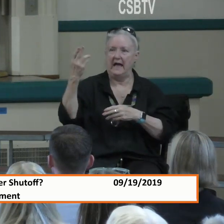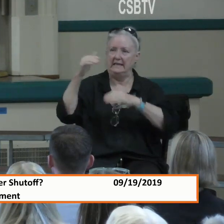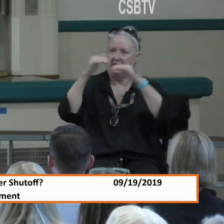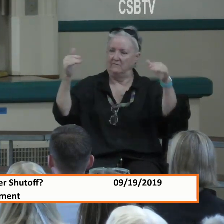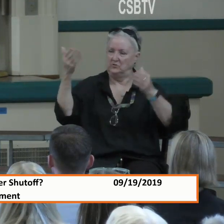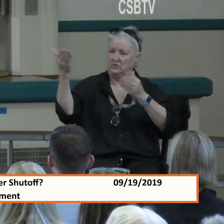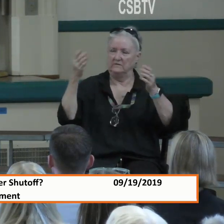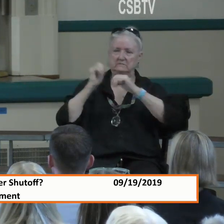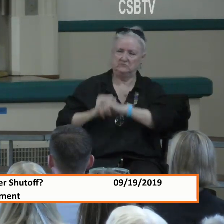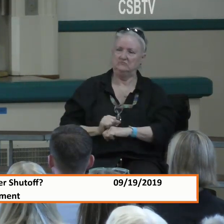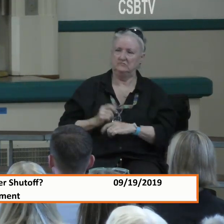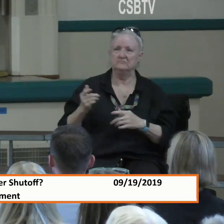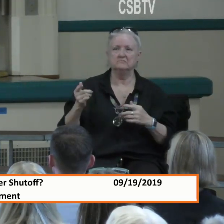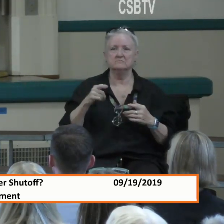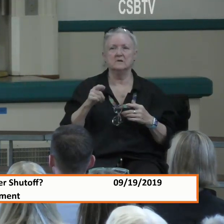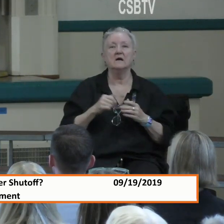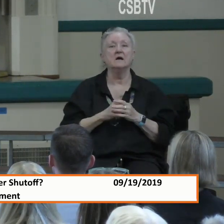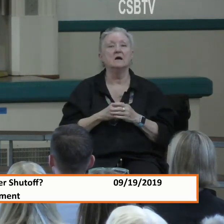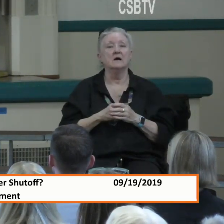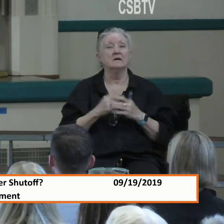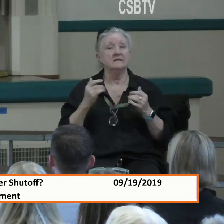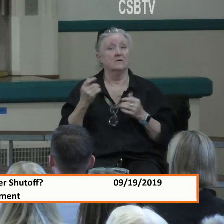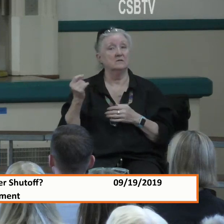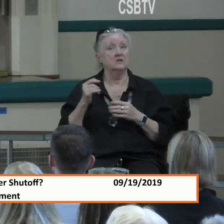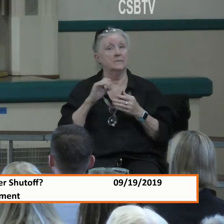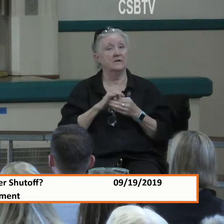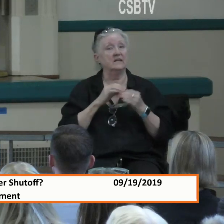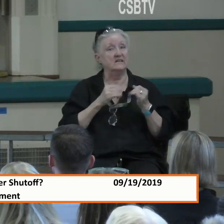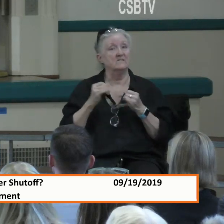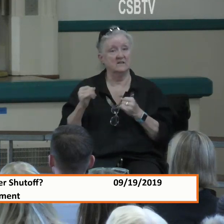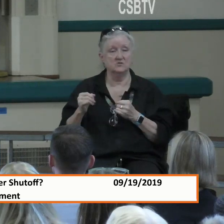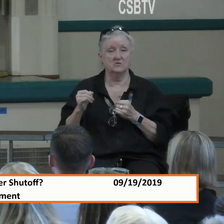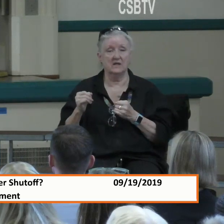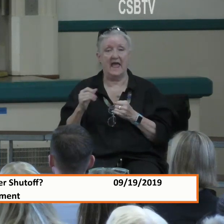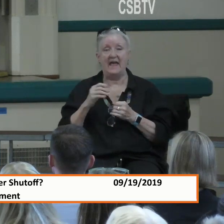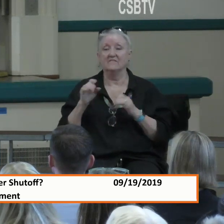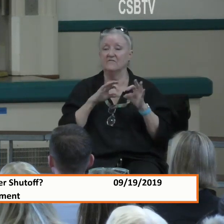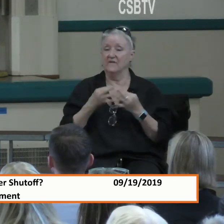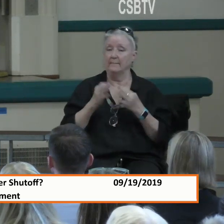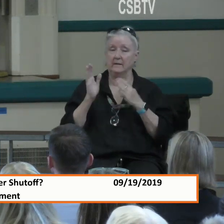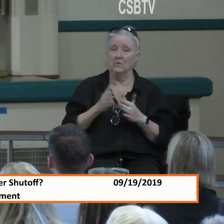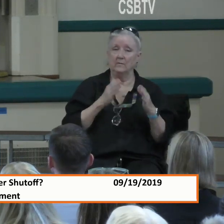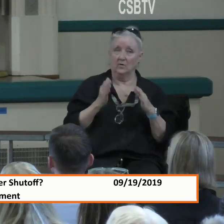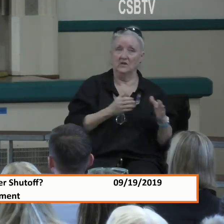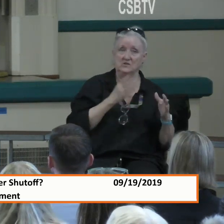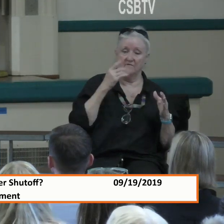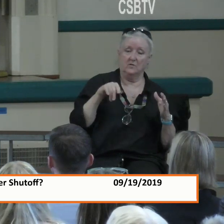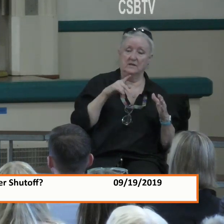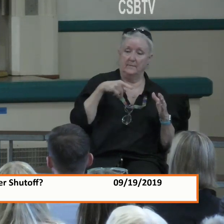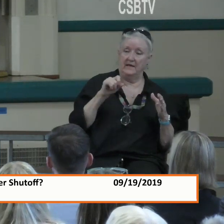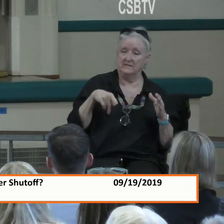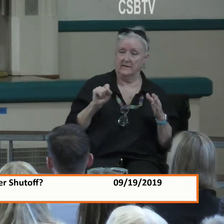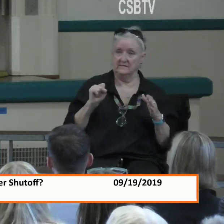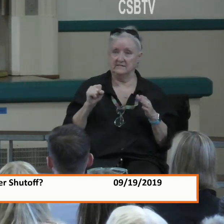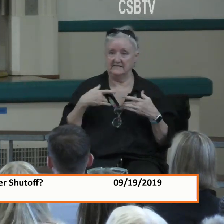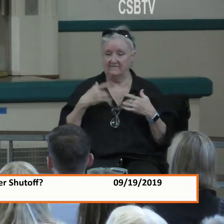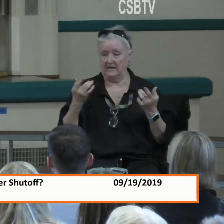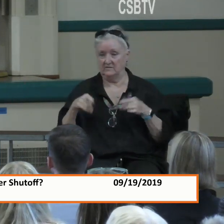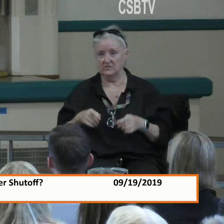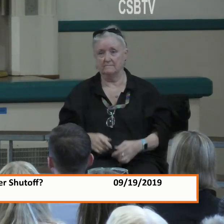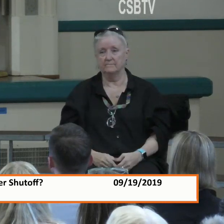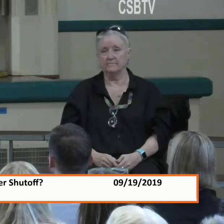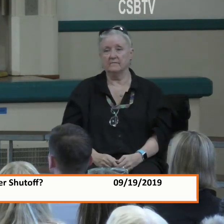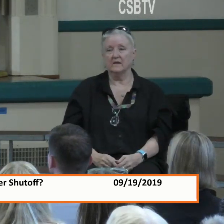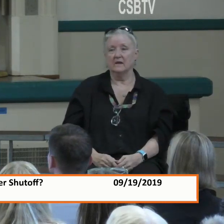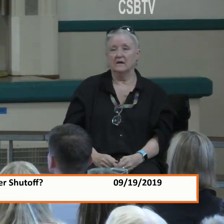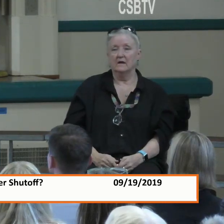to. Now a little bit about individual and family preparation for these PSPS events. As